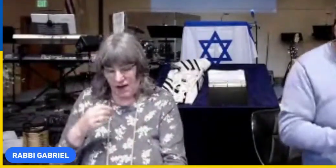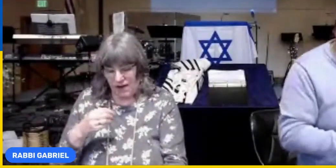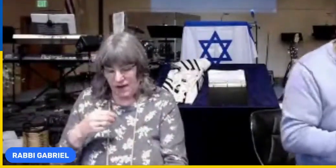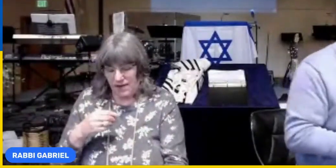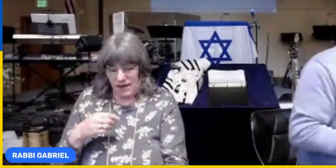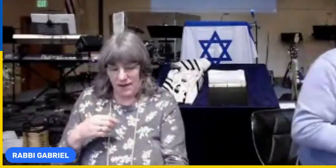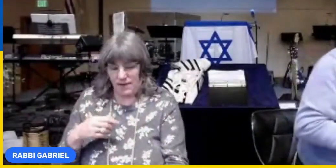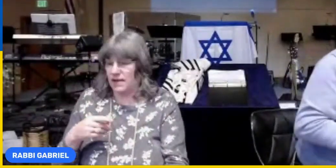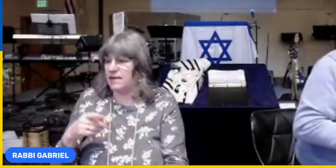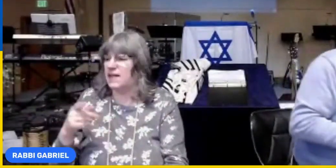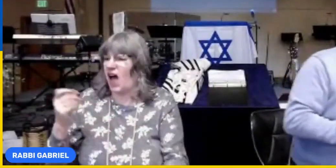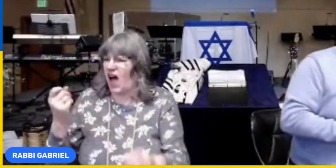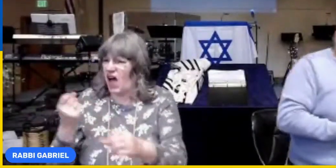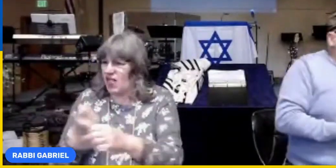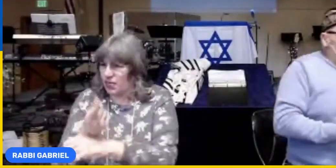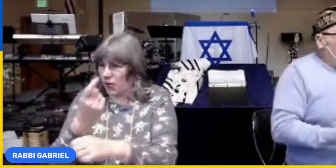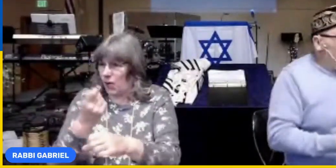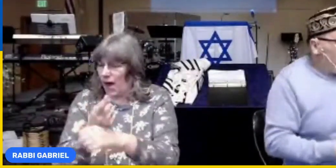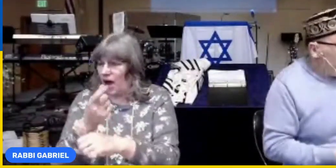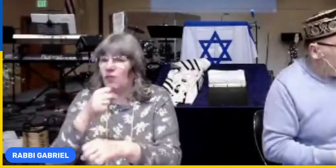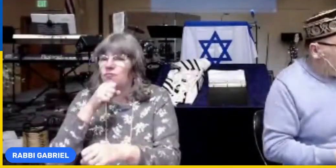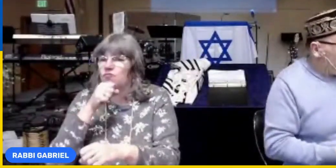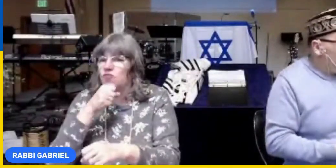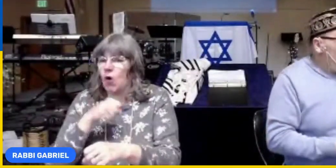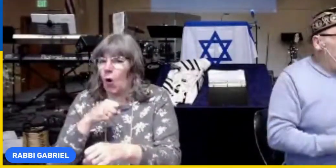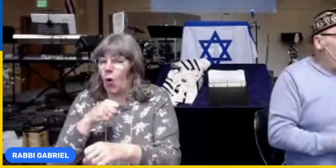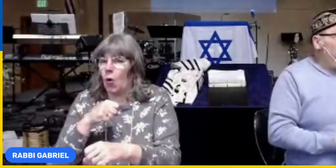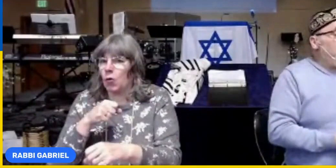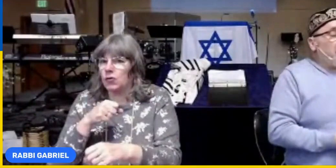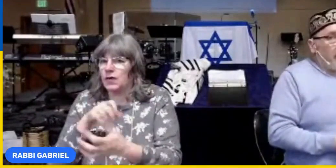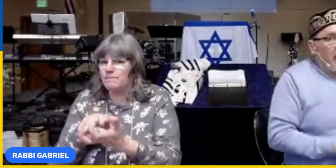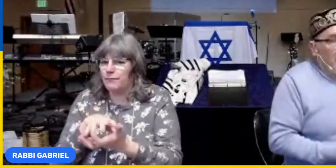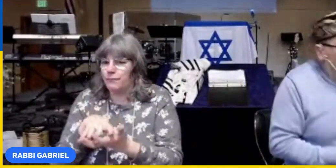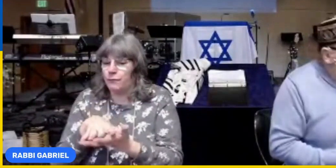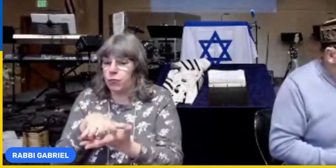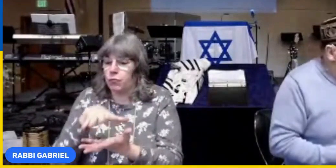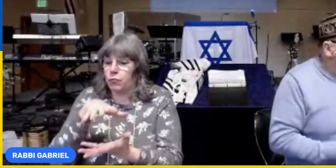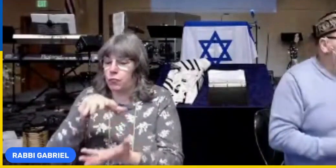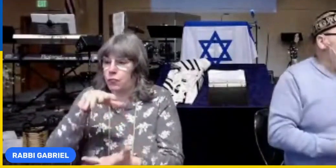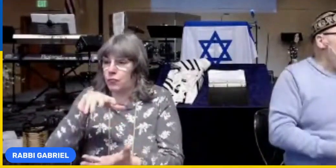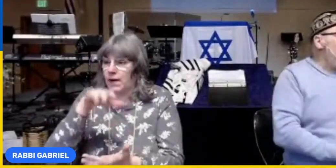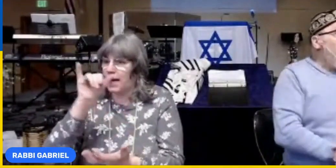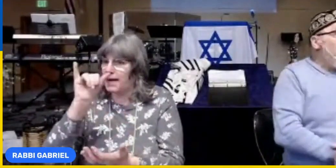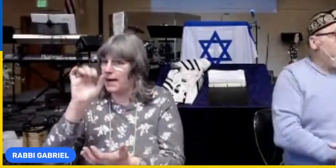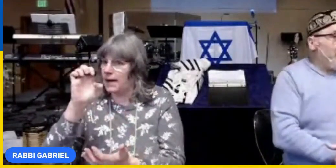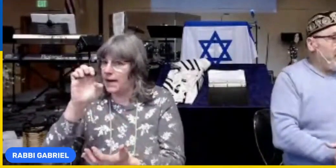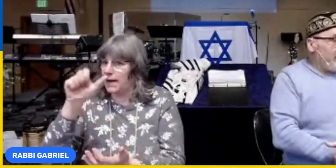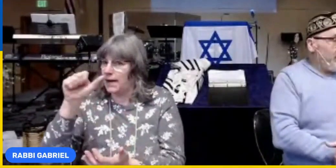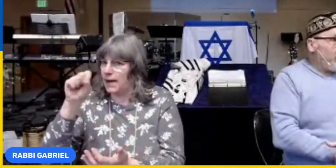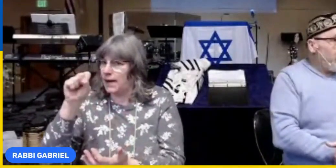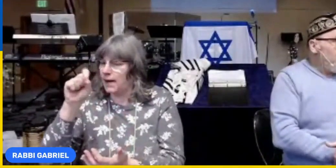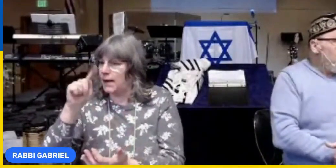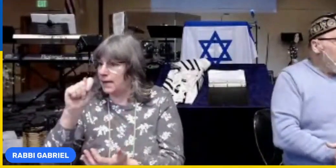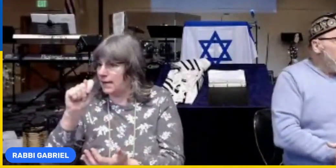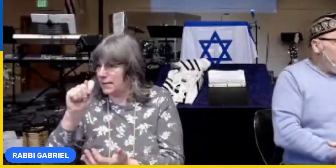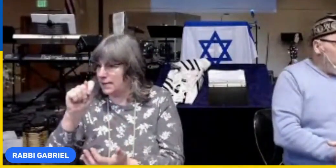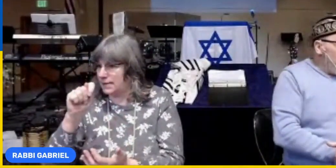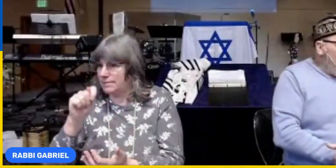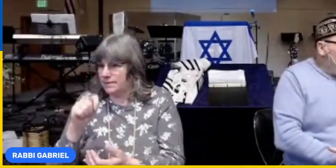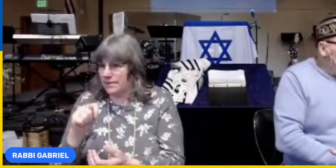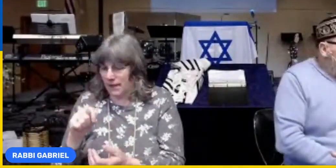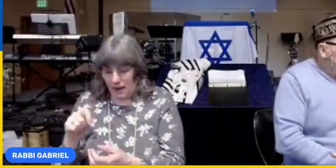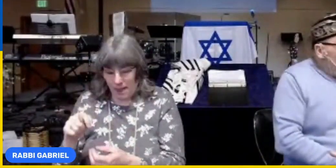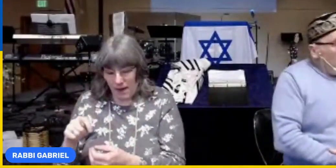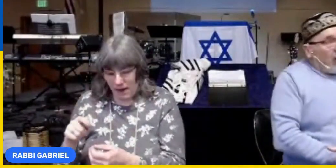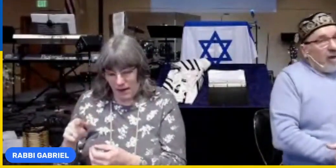Yeah. The Corinthians, so the story from the Corinthians in Corinthians 5